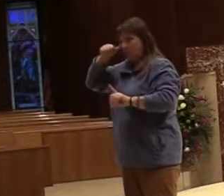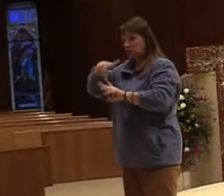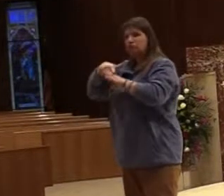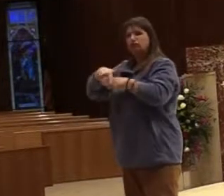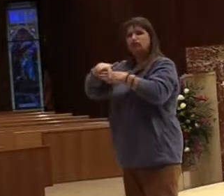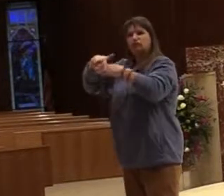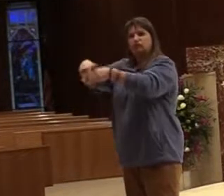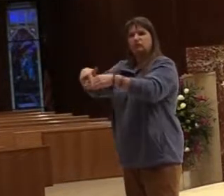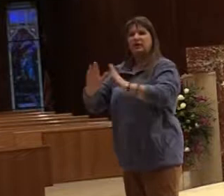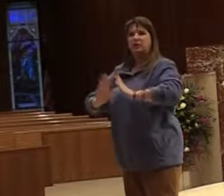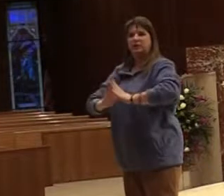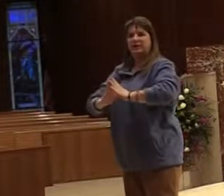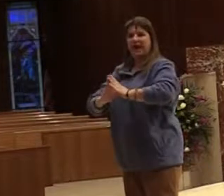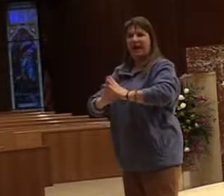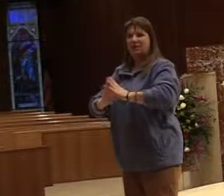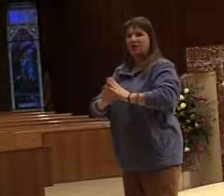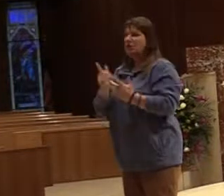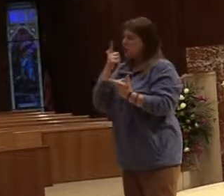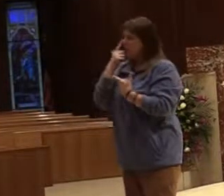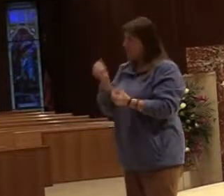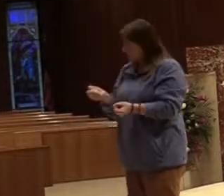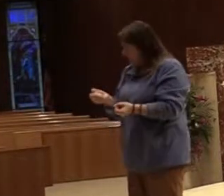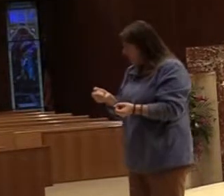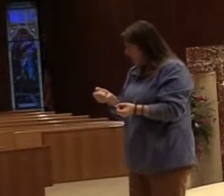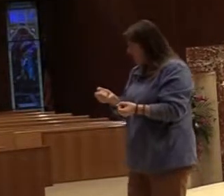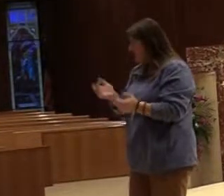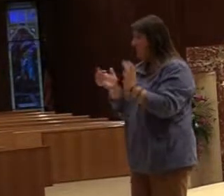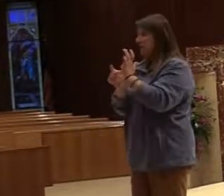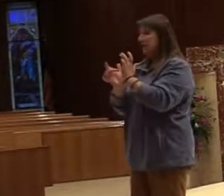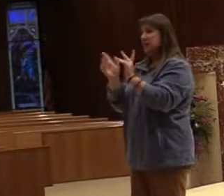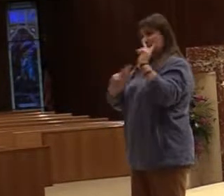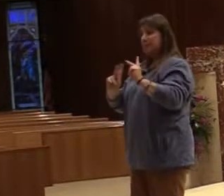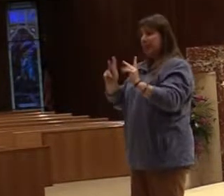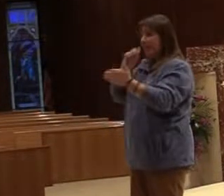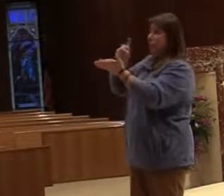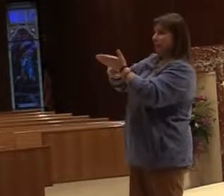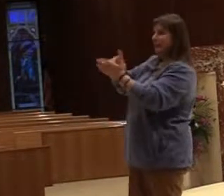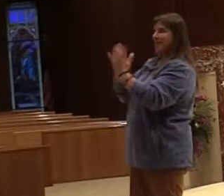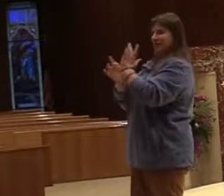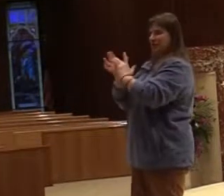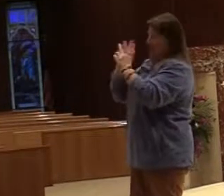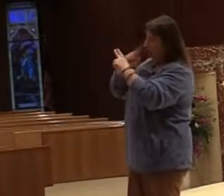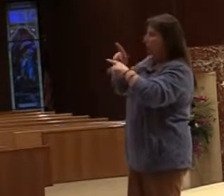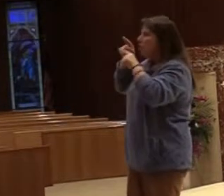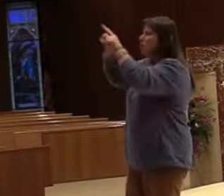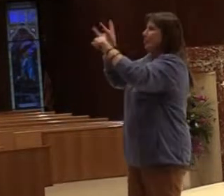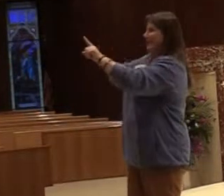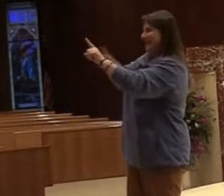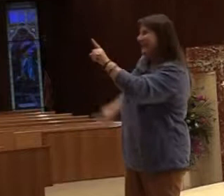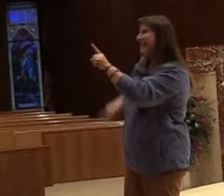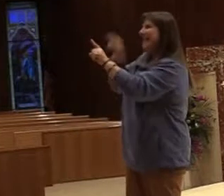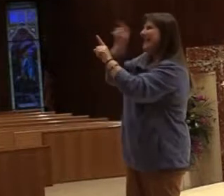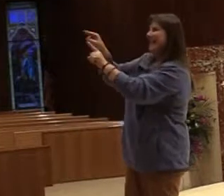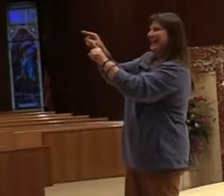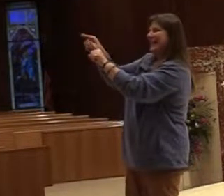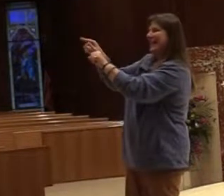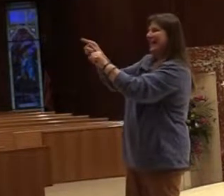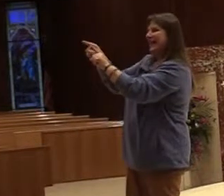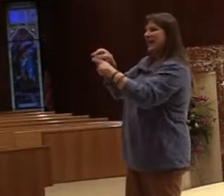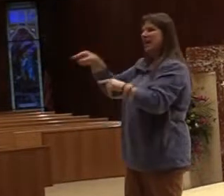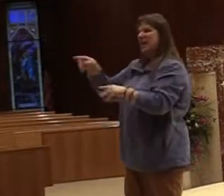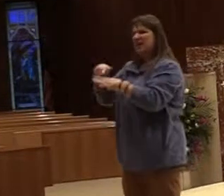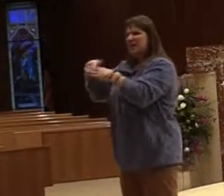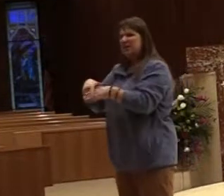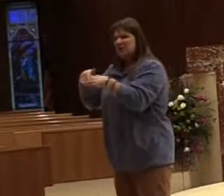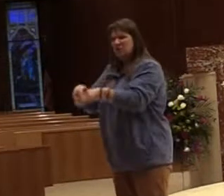It's interesting here that Jesus is proclaimed as a king, but he rides into the city on a colt, showing that he's going to become the